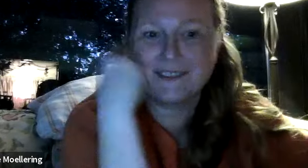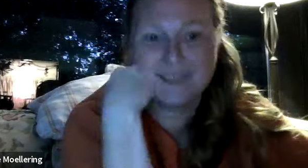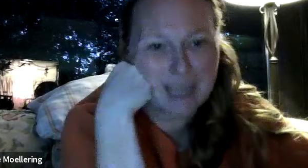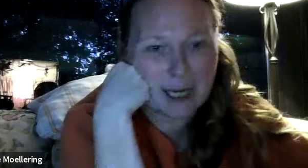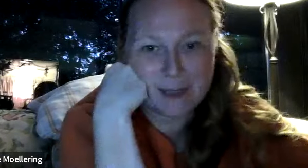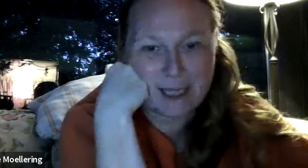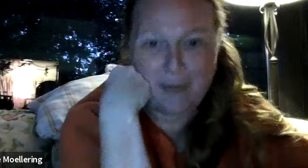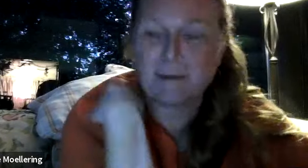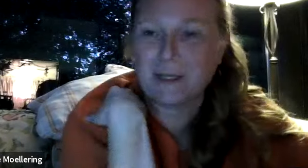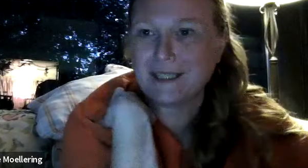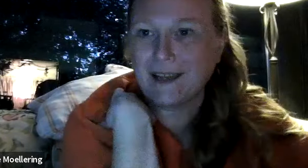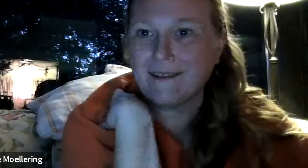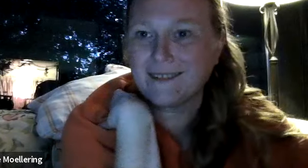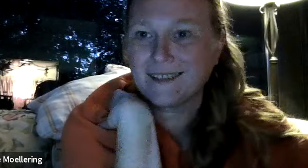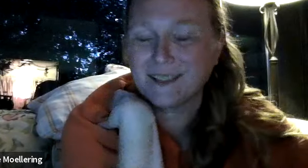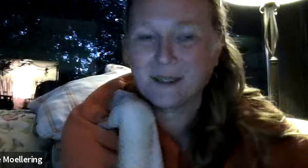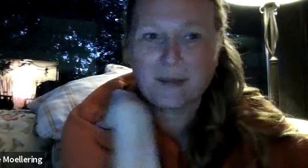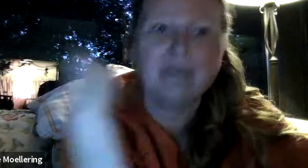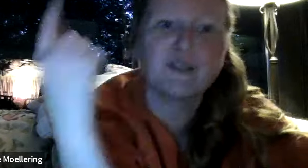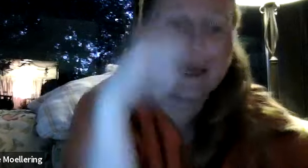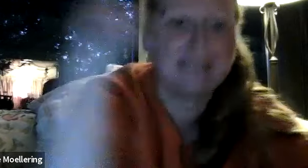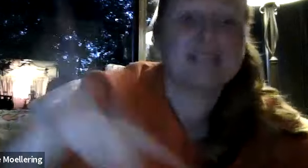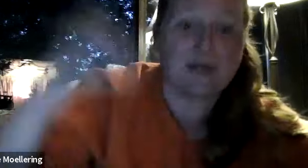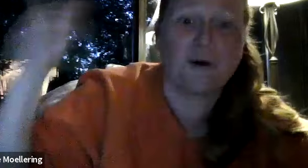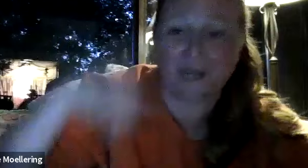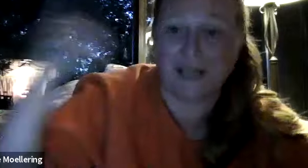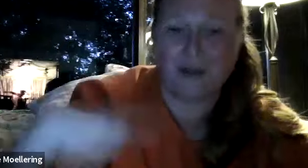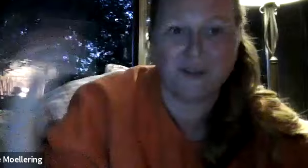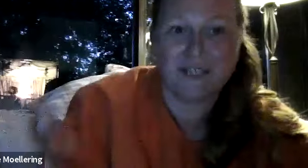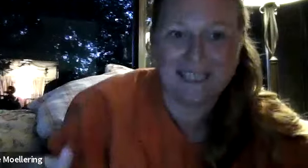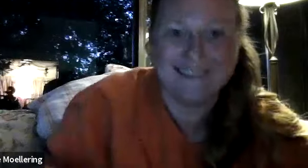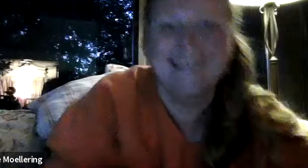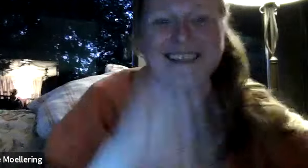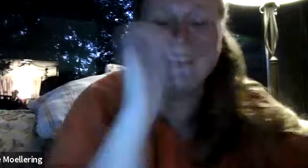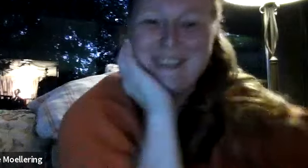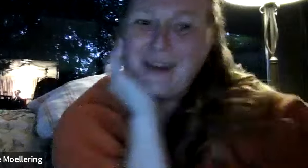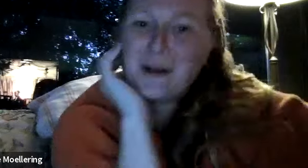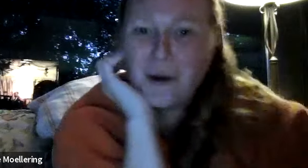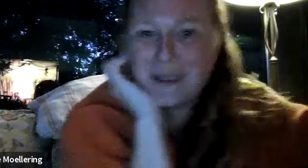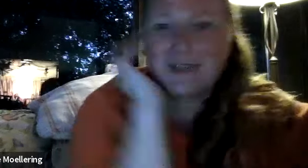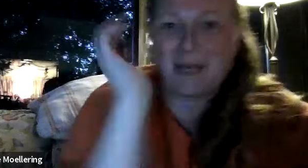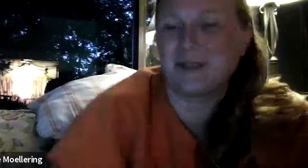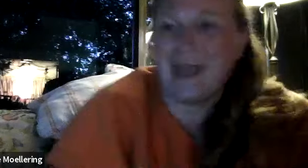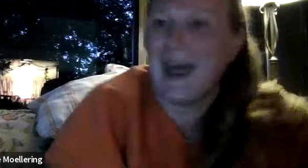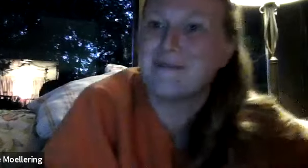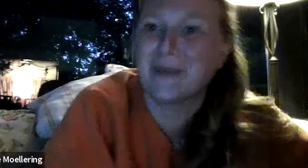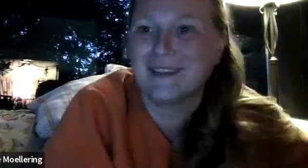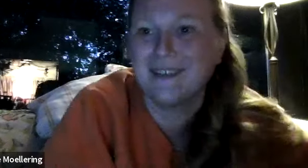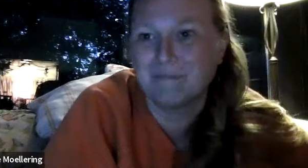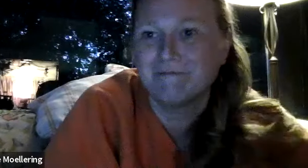the timestamps, but it's not. I have to go back and listen to the whole thing all over again, so I don't always have time to do that. But